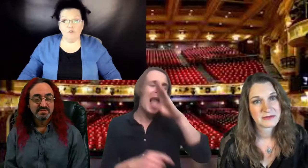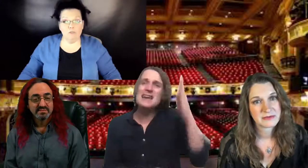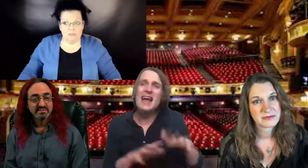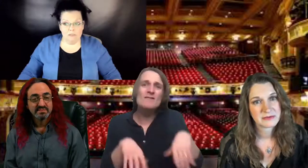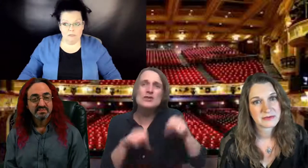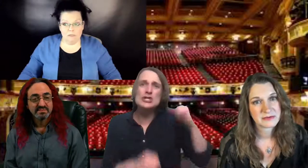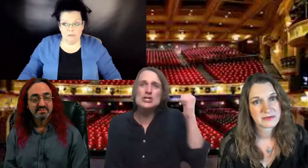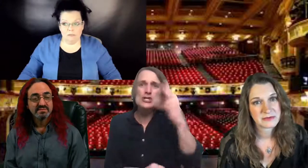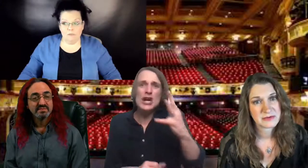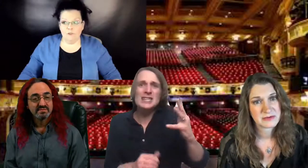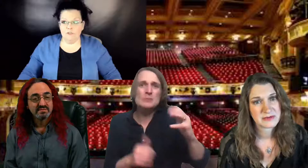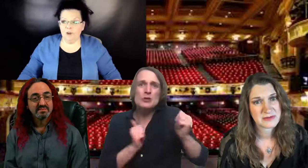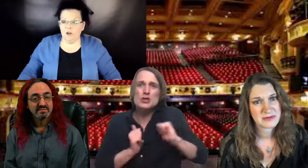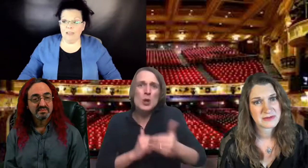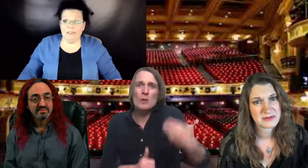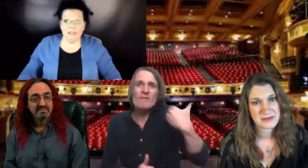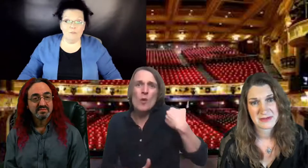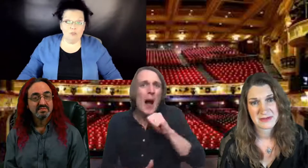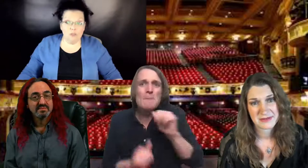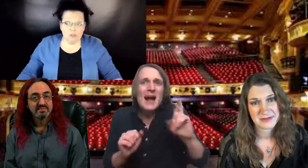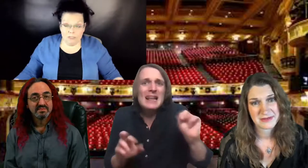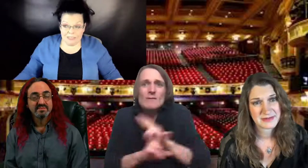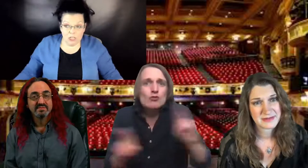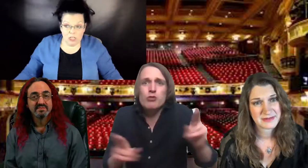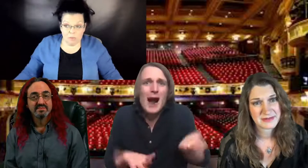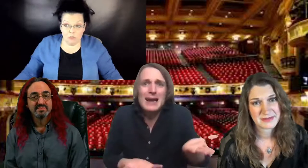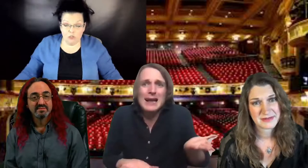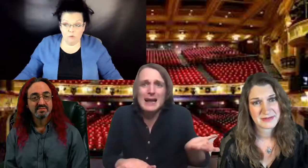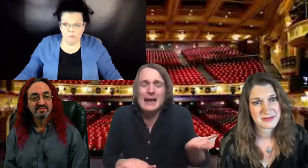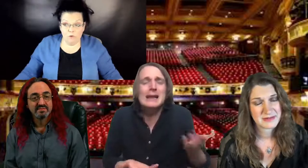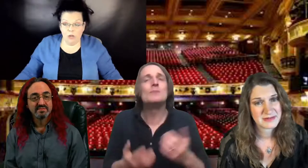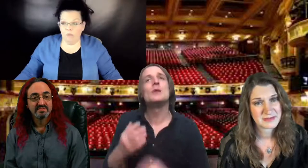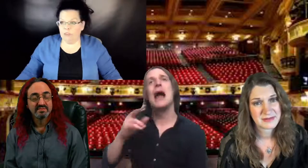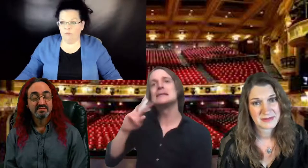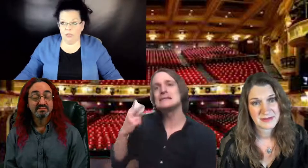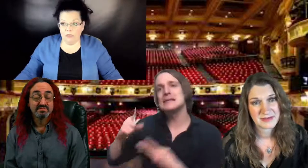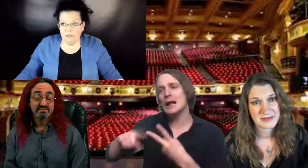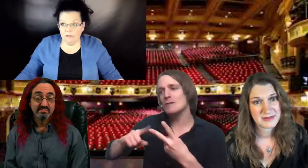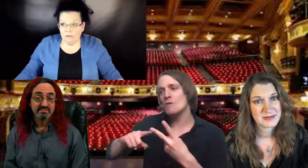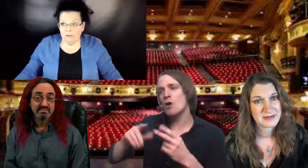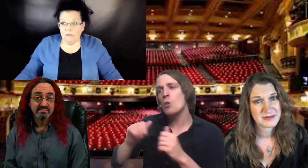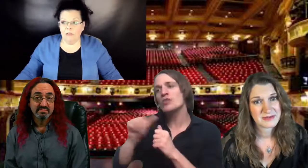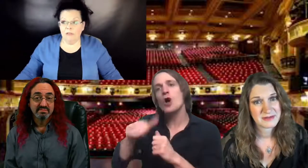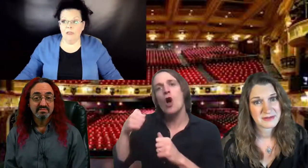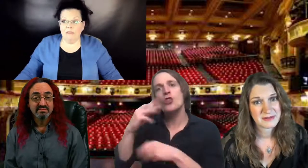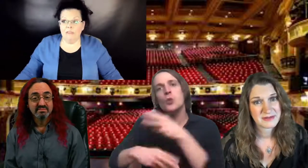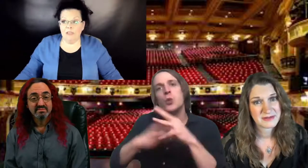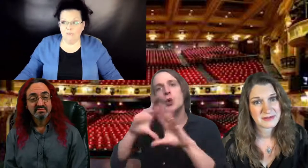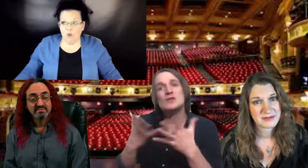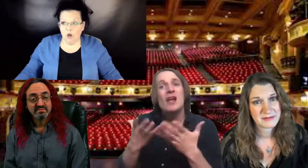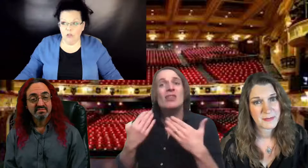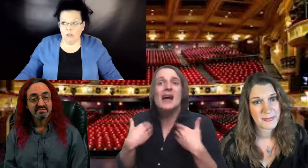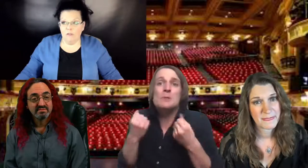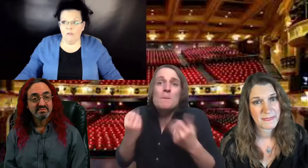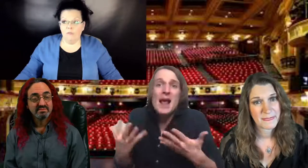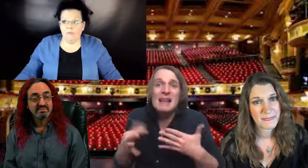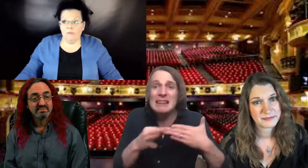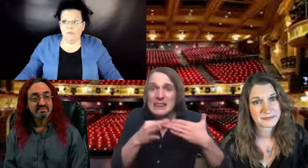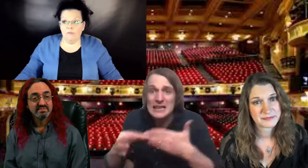for a few reasons. First of all, I never did a Shakespeare show before. I wasn't ready. And second of